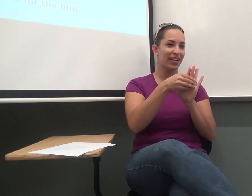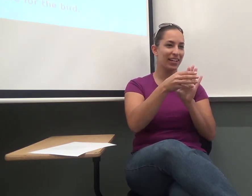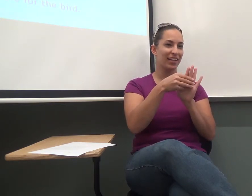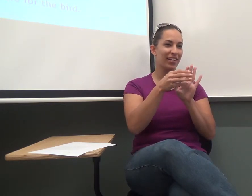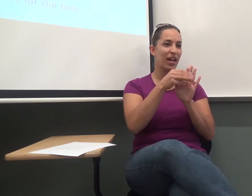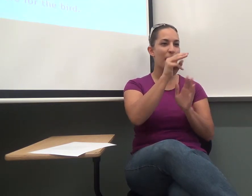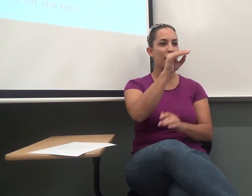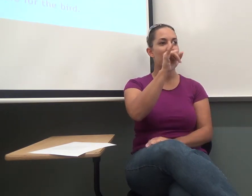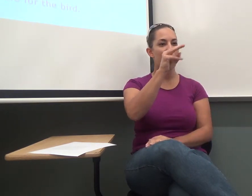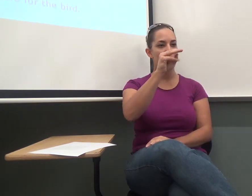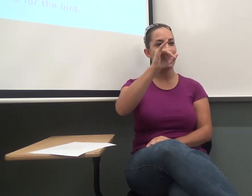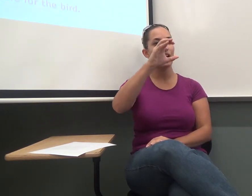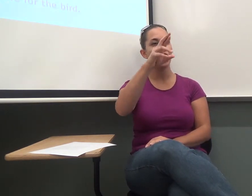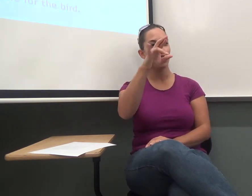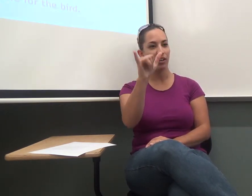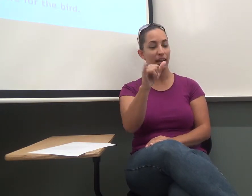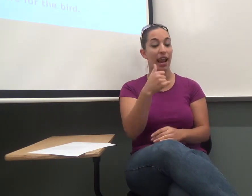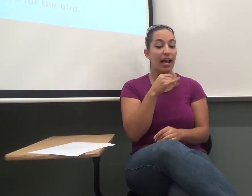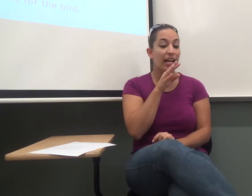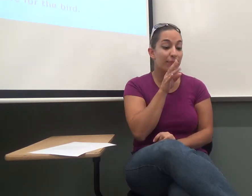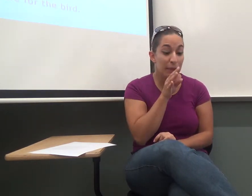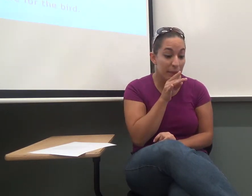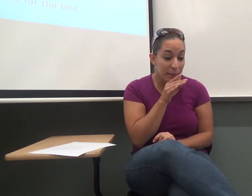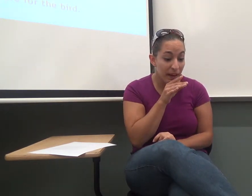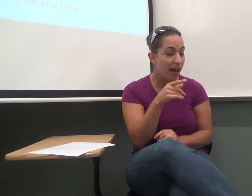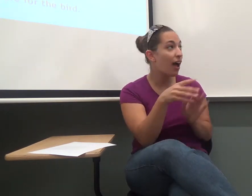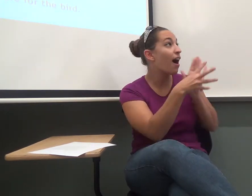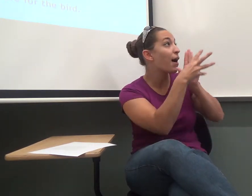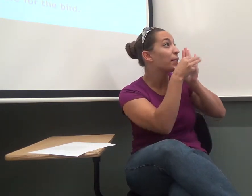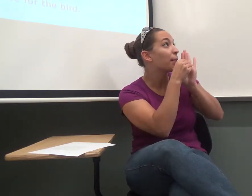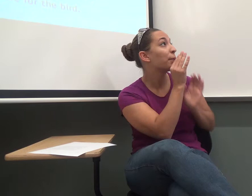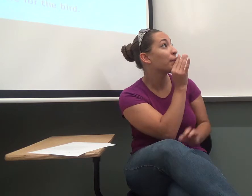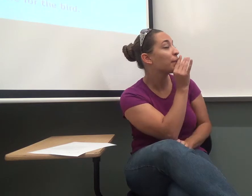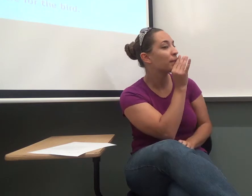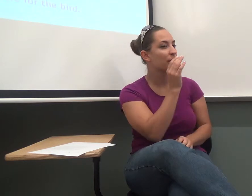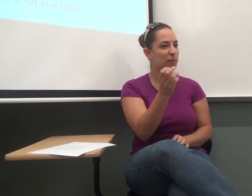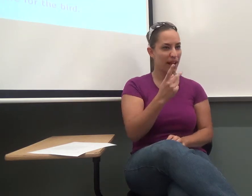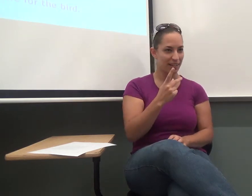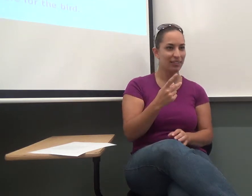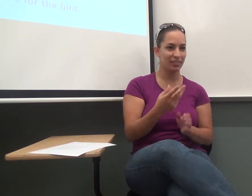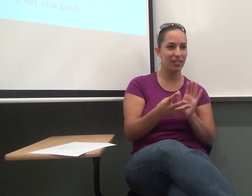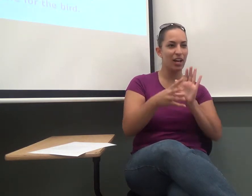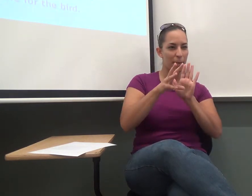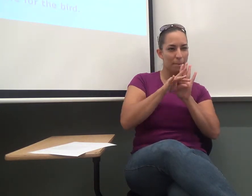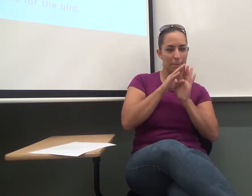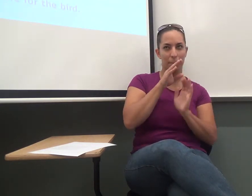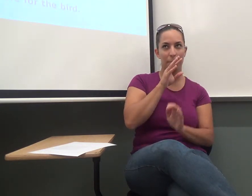example. In playful interactions are further behaviors that make these